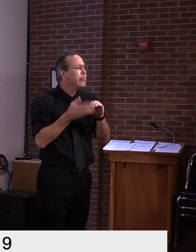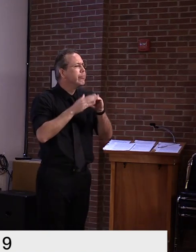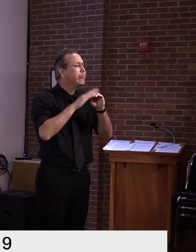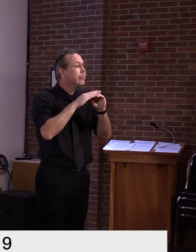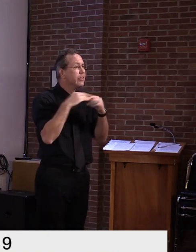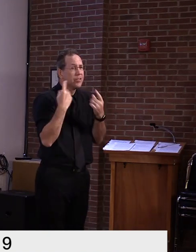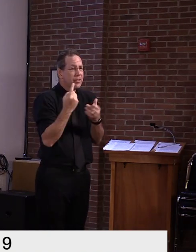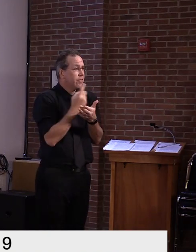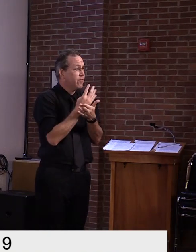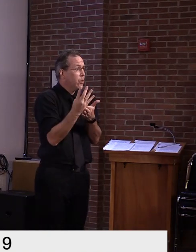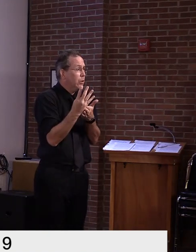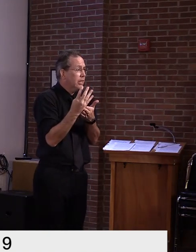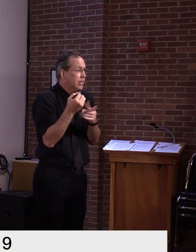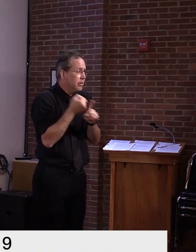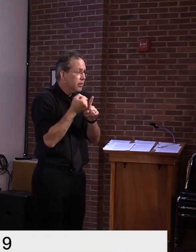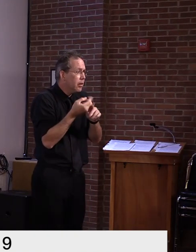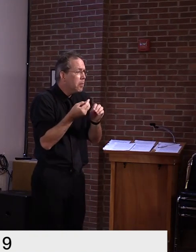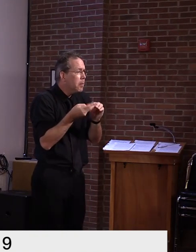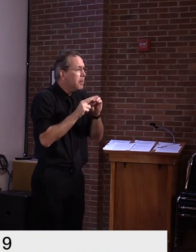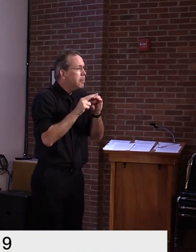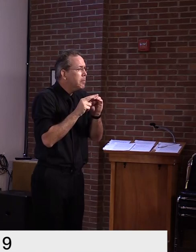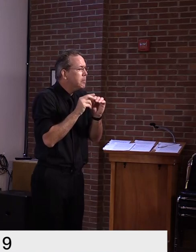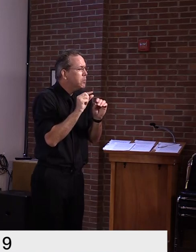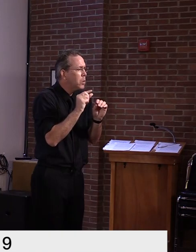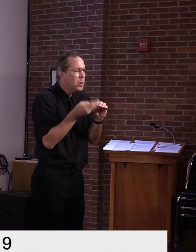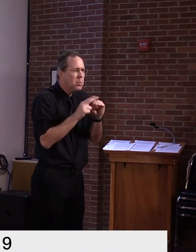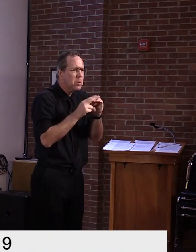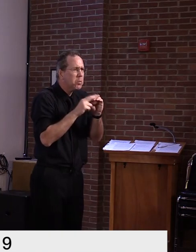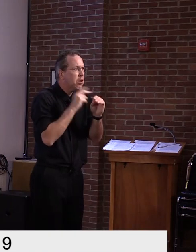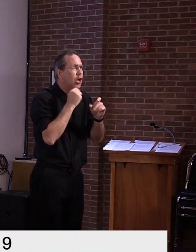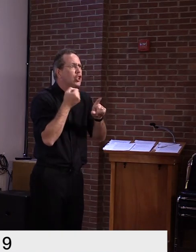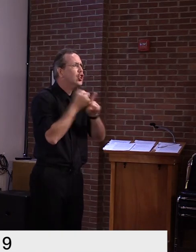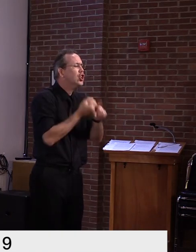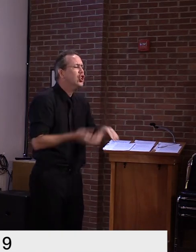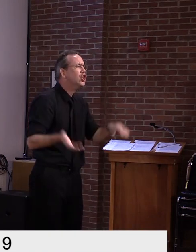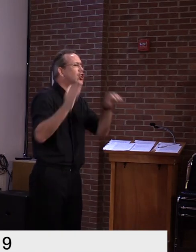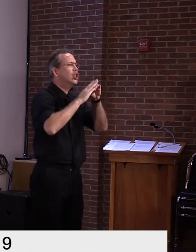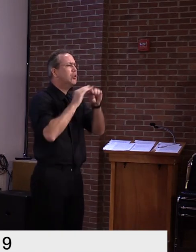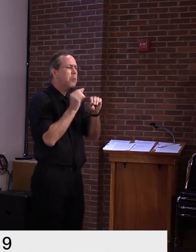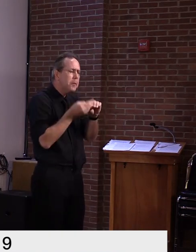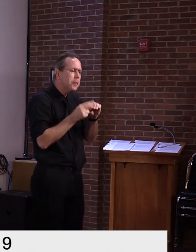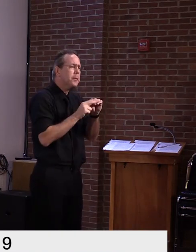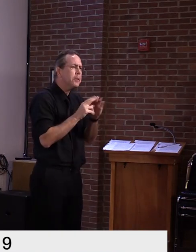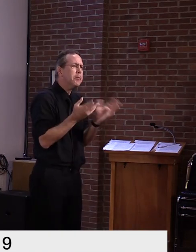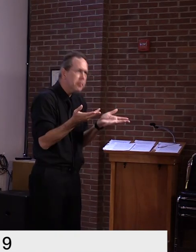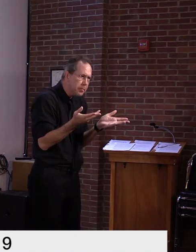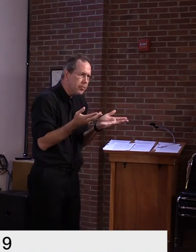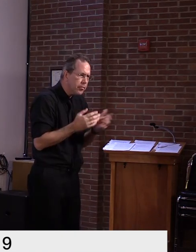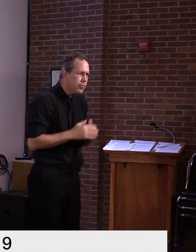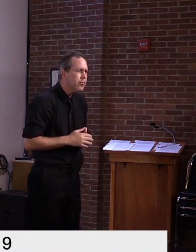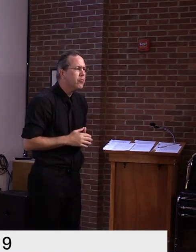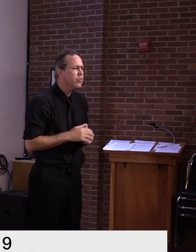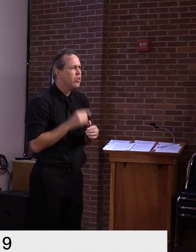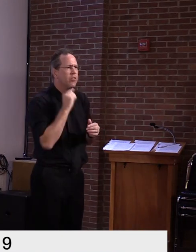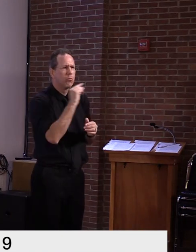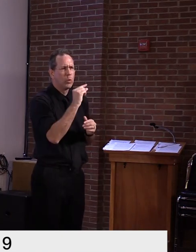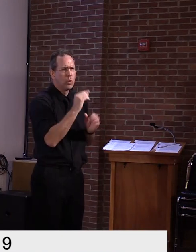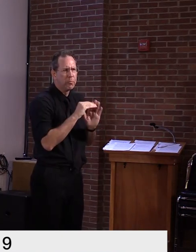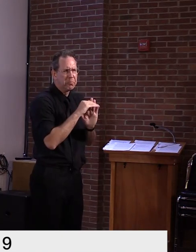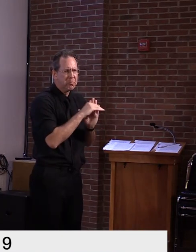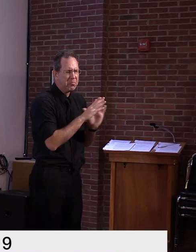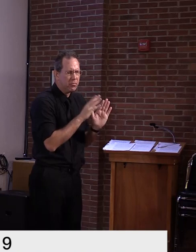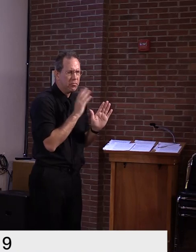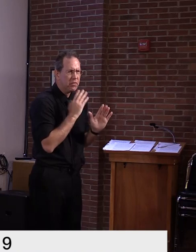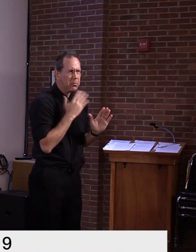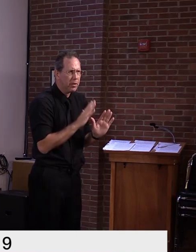at the individual states, there's nothing particularly concerning across our region, just an uptick this week. And